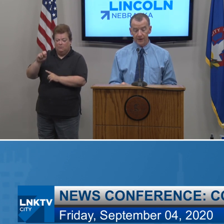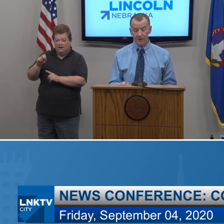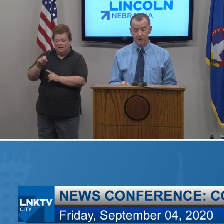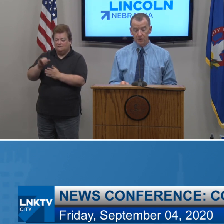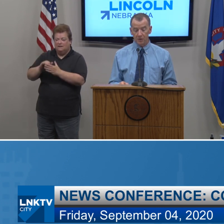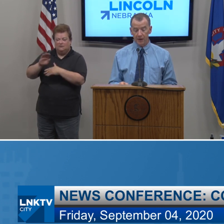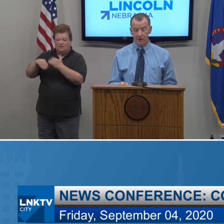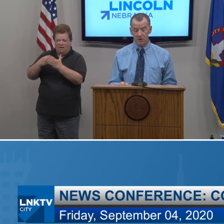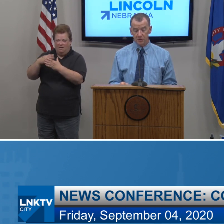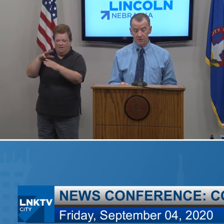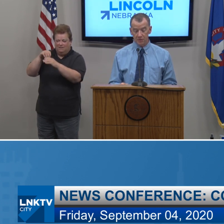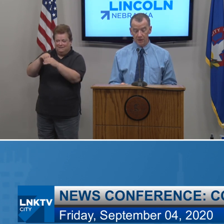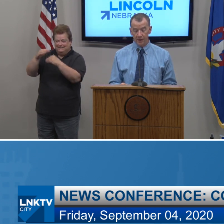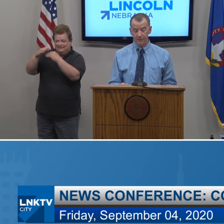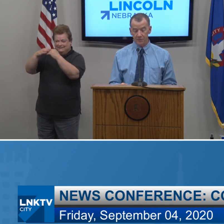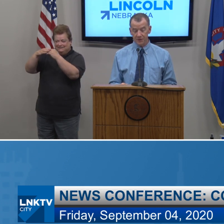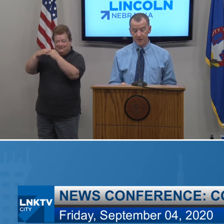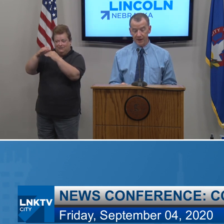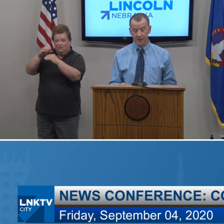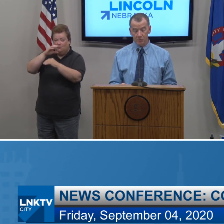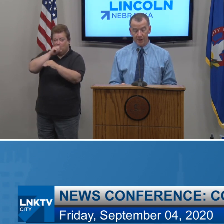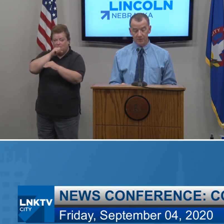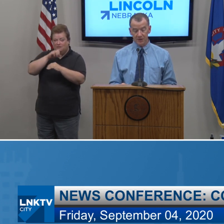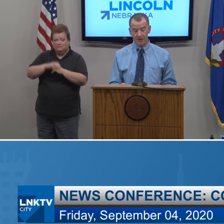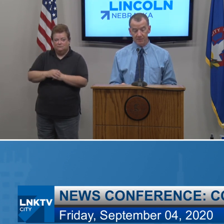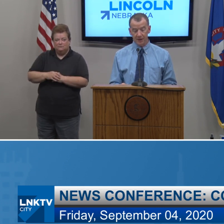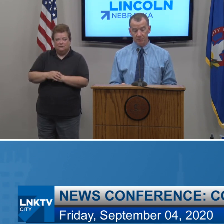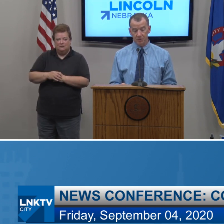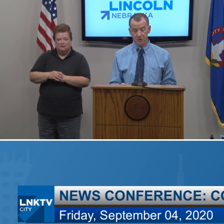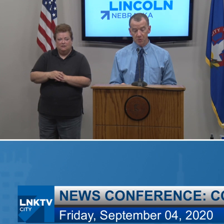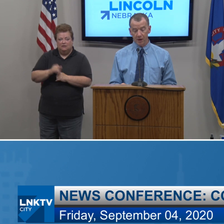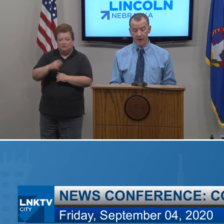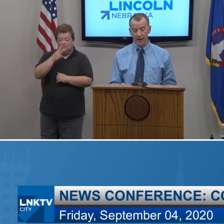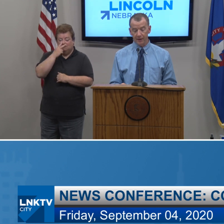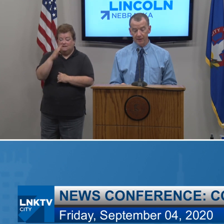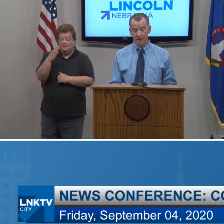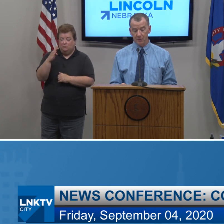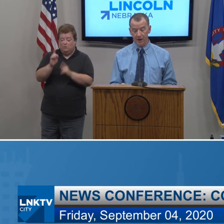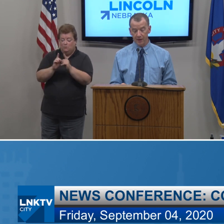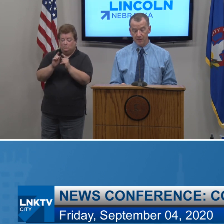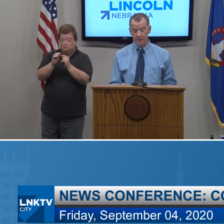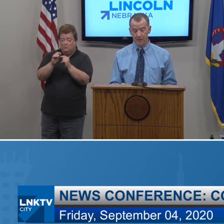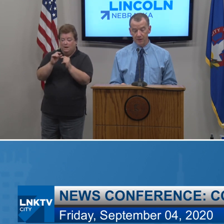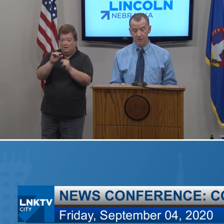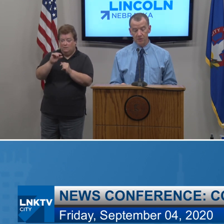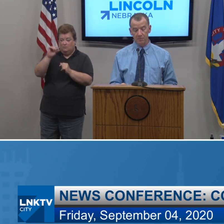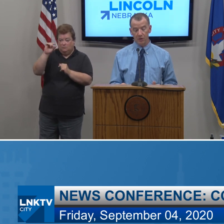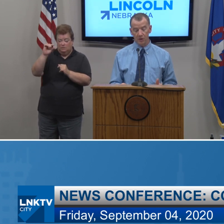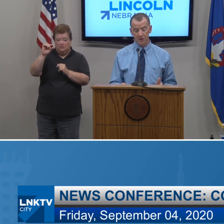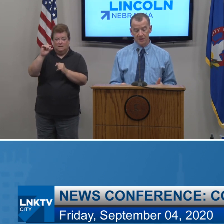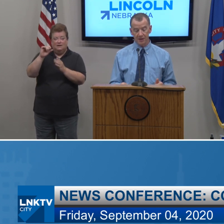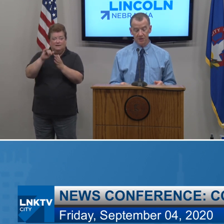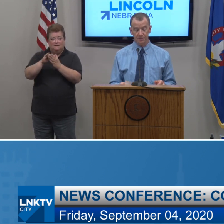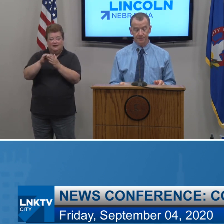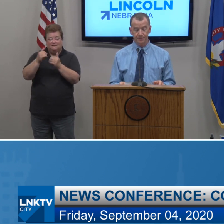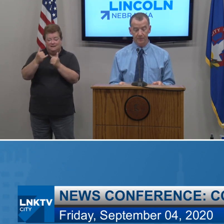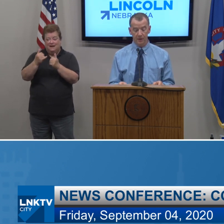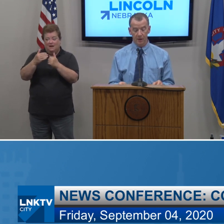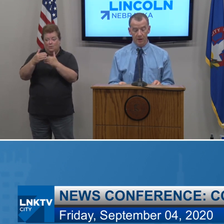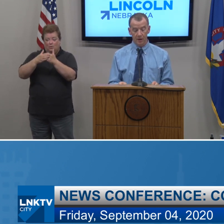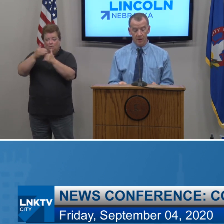You will find the new location of the risk dial, represented by the blue square outlined in red, near the mid-orange